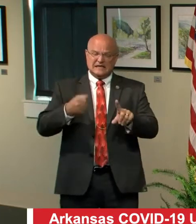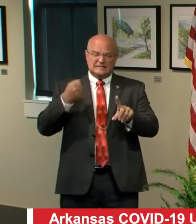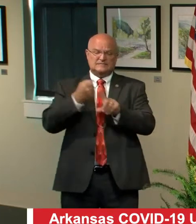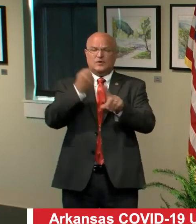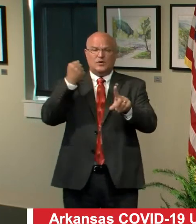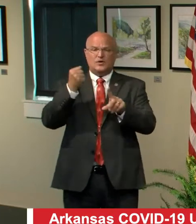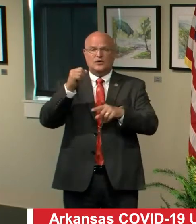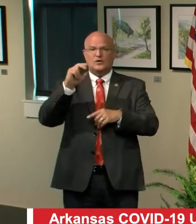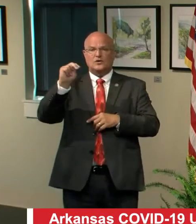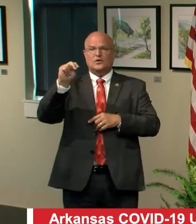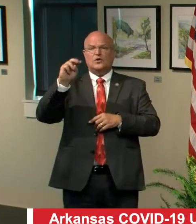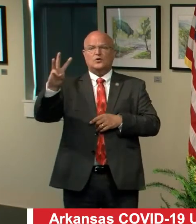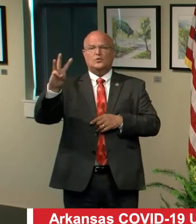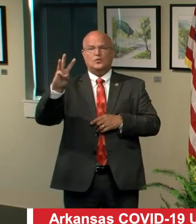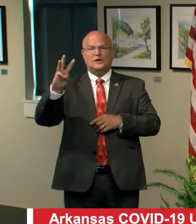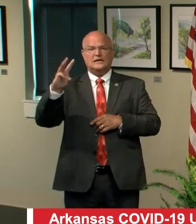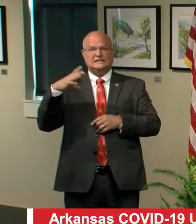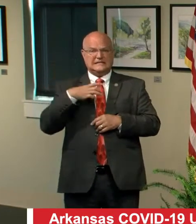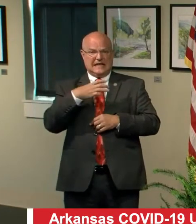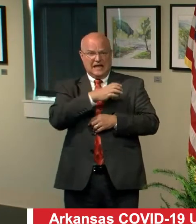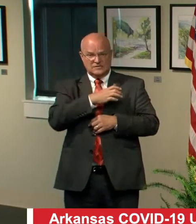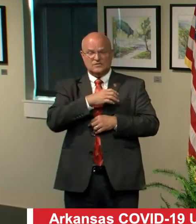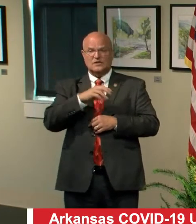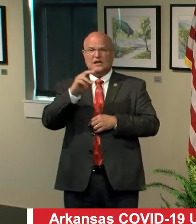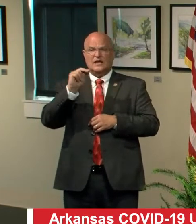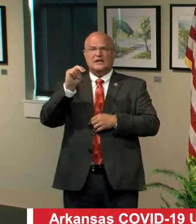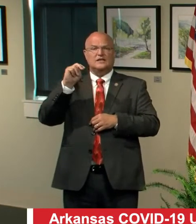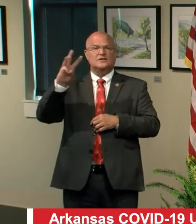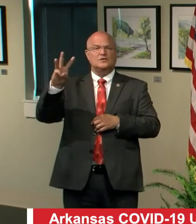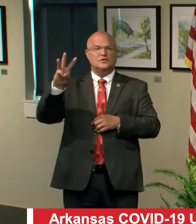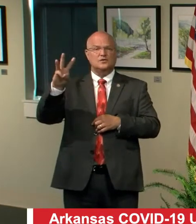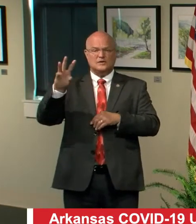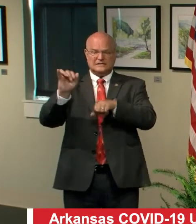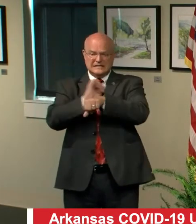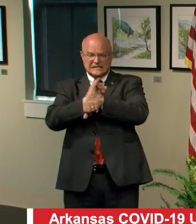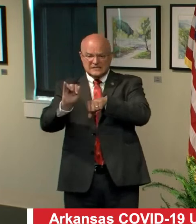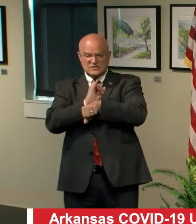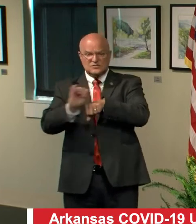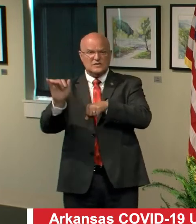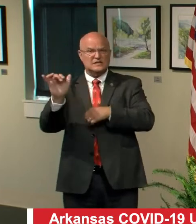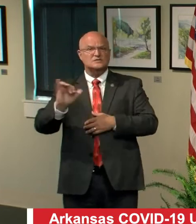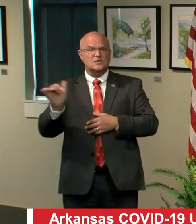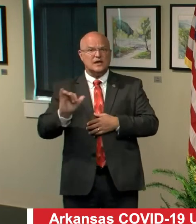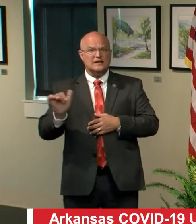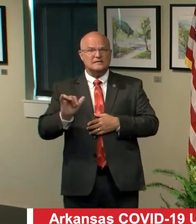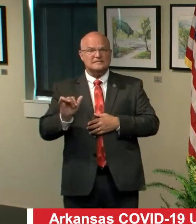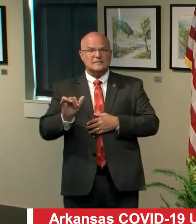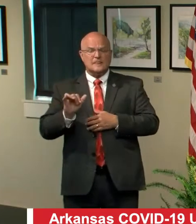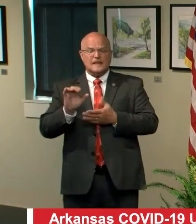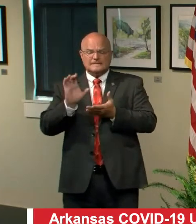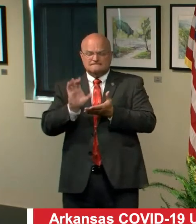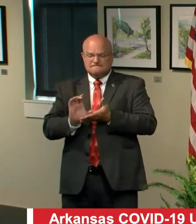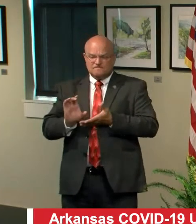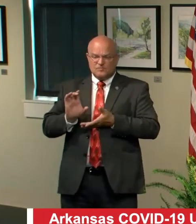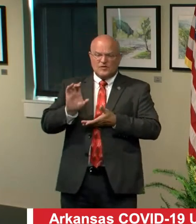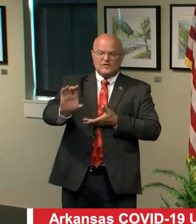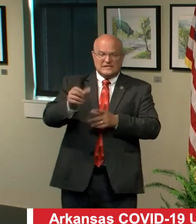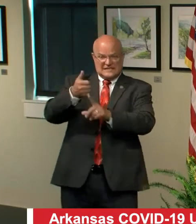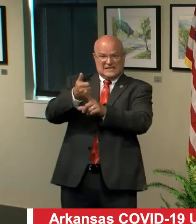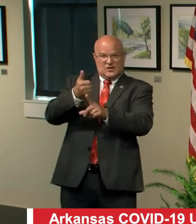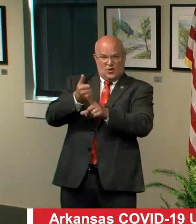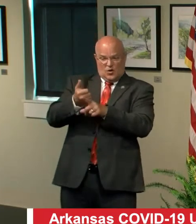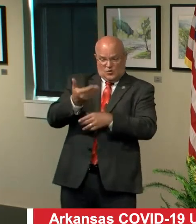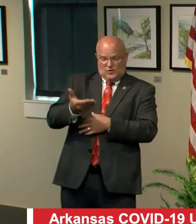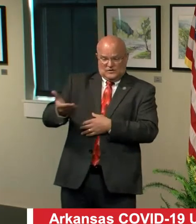sudden you see the Northwest Council, you see industry as well investing in their